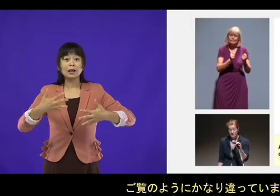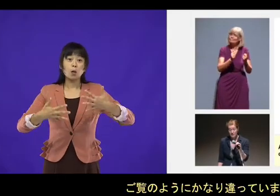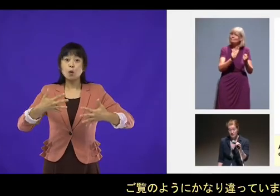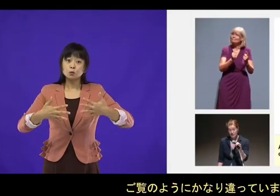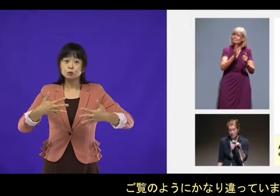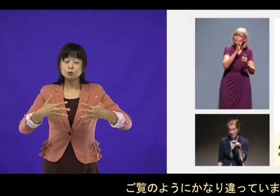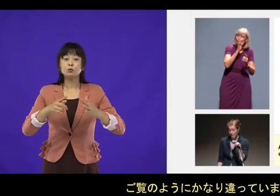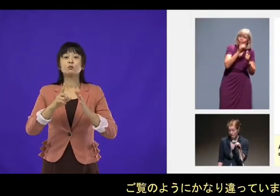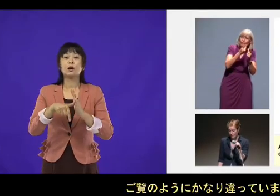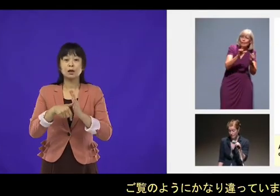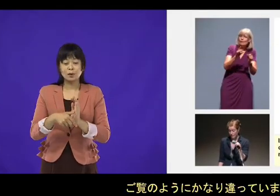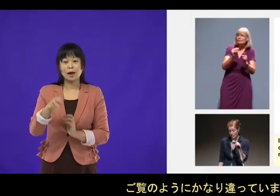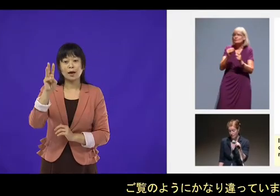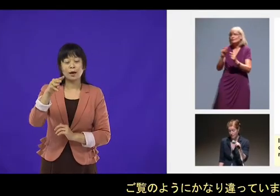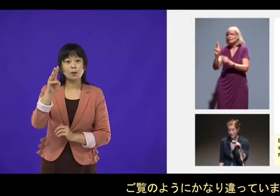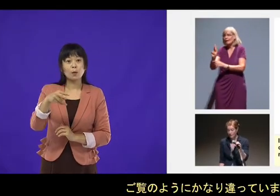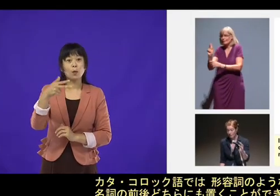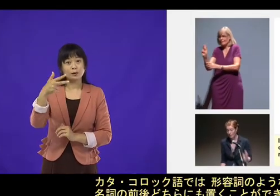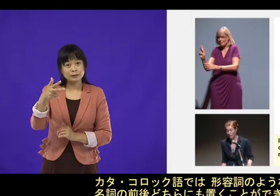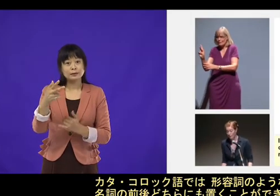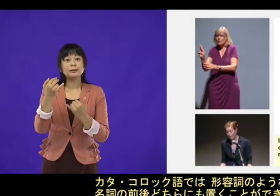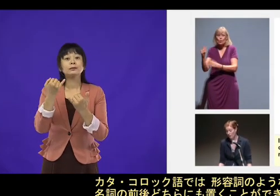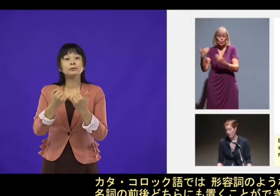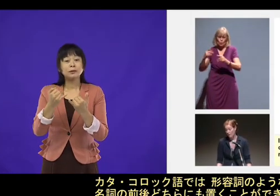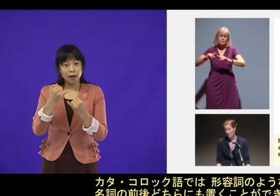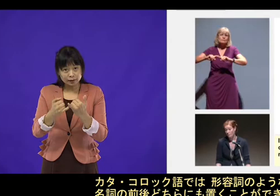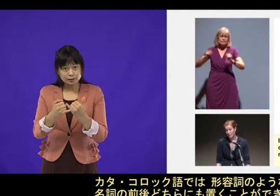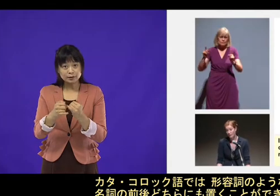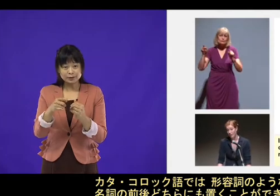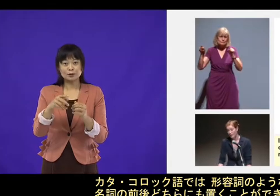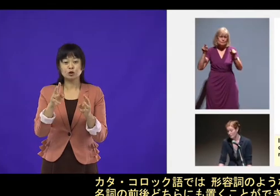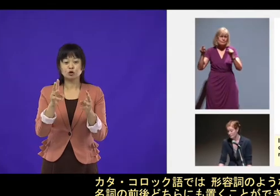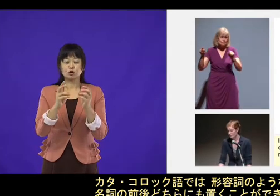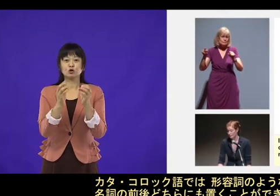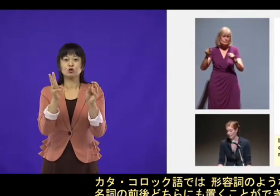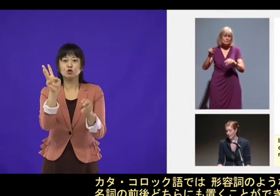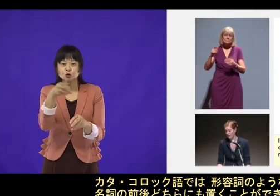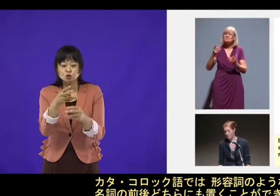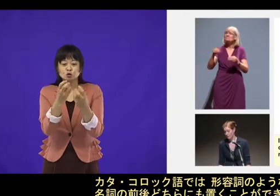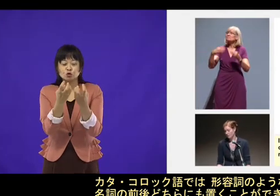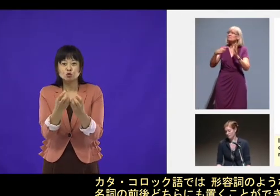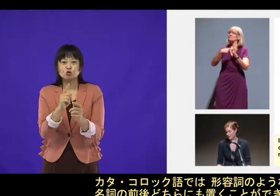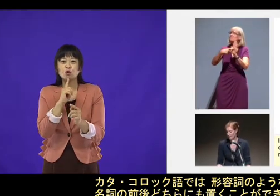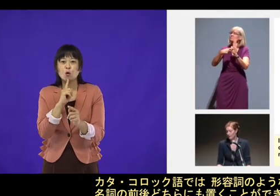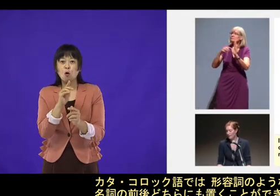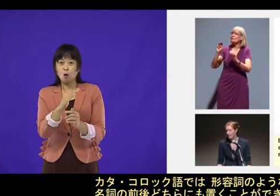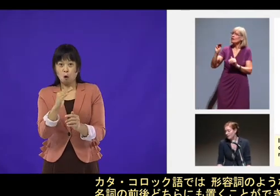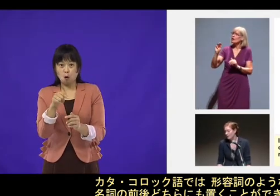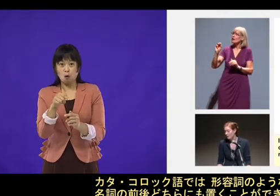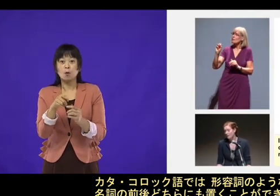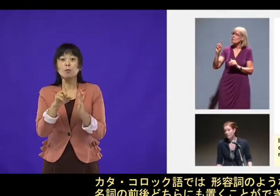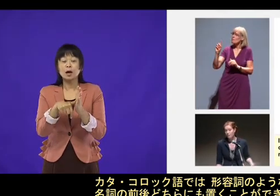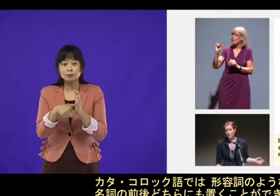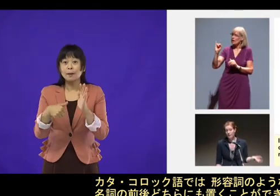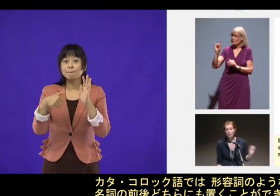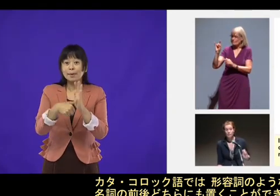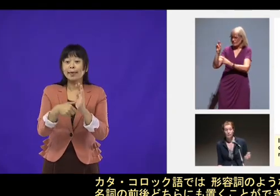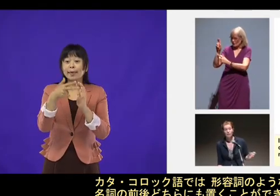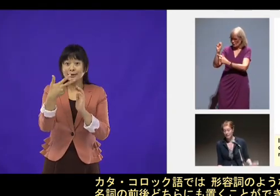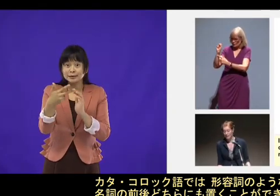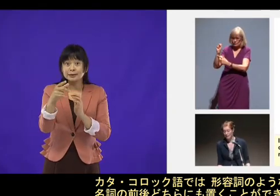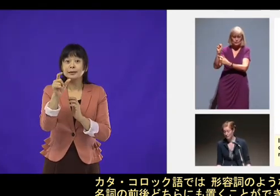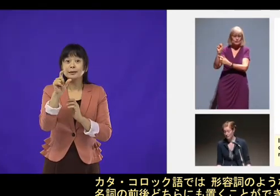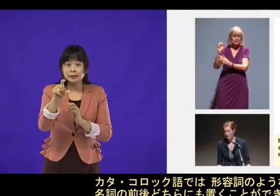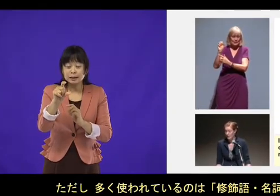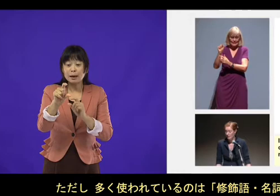And as you can see, there are quite a few differences. So in Katakalok, modifiers, adjectives, let's say, can either precede or